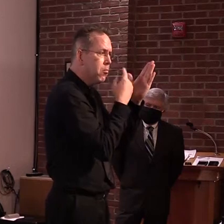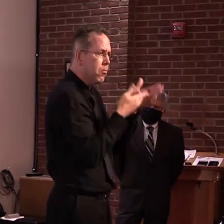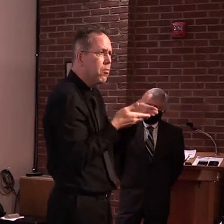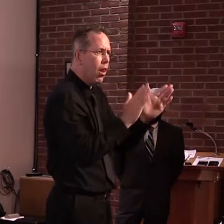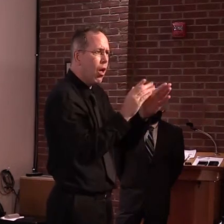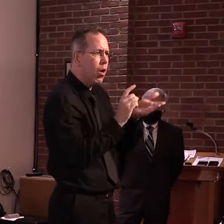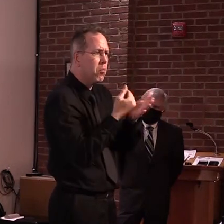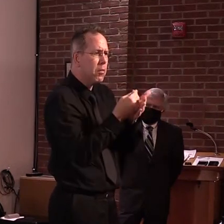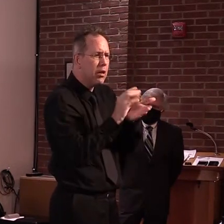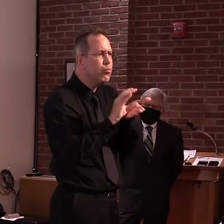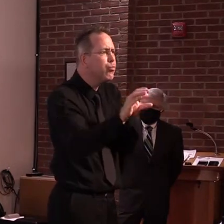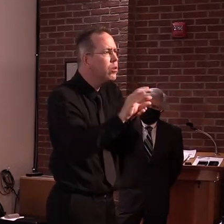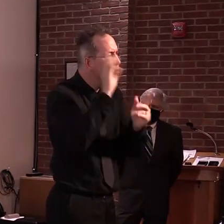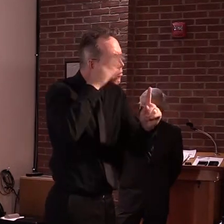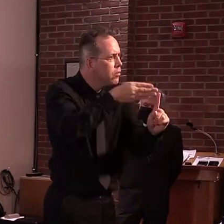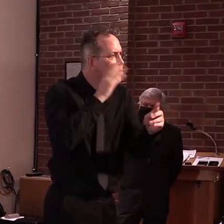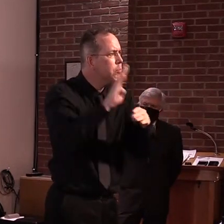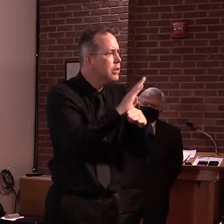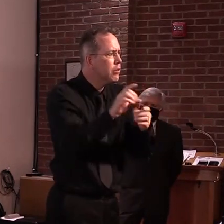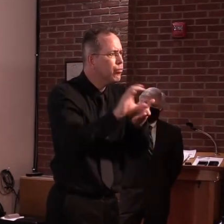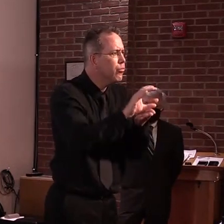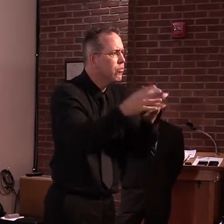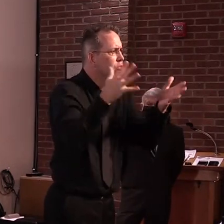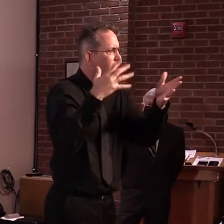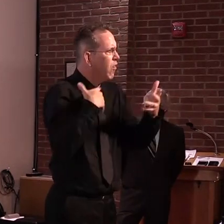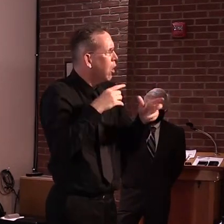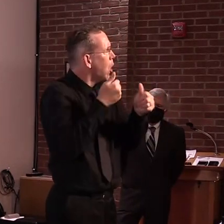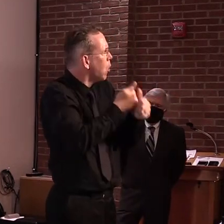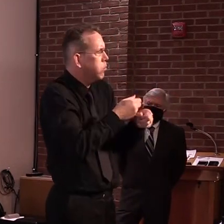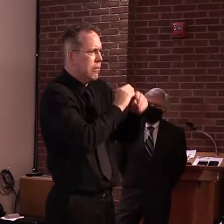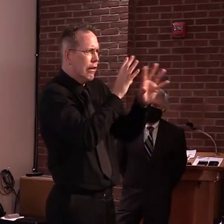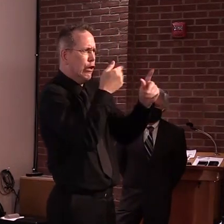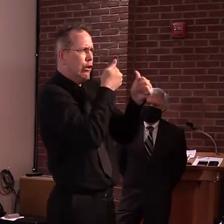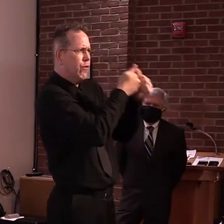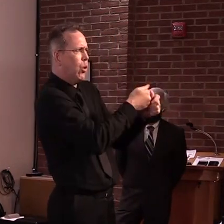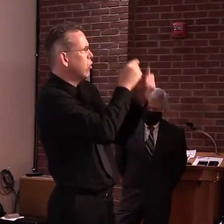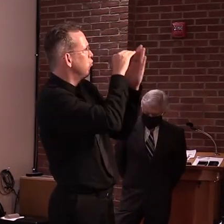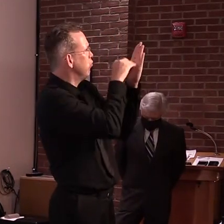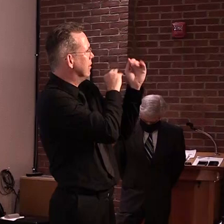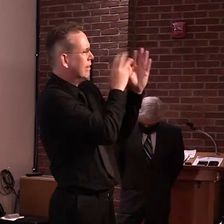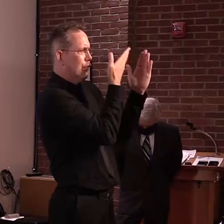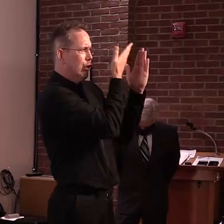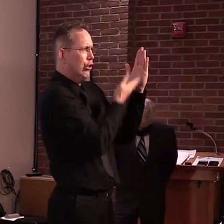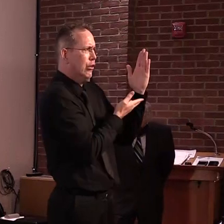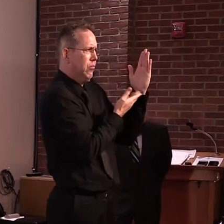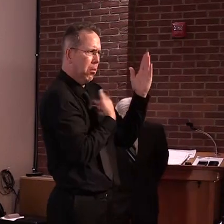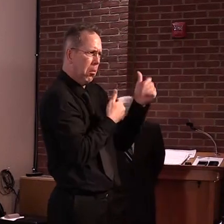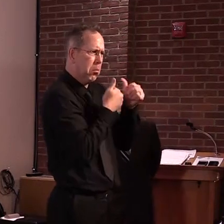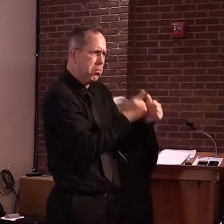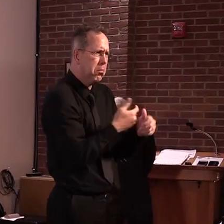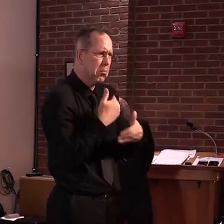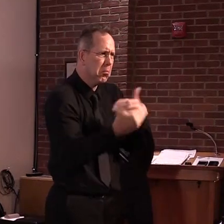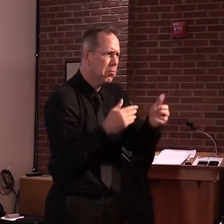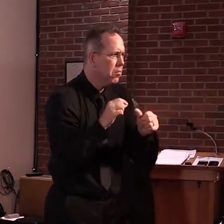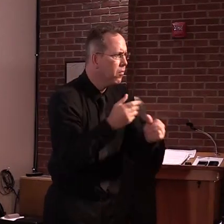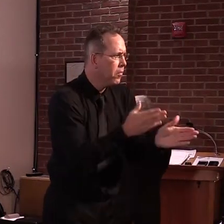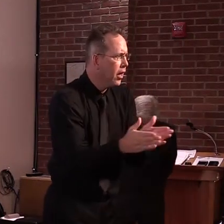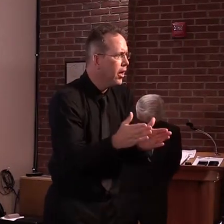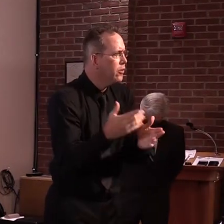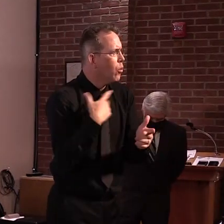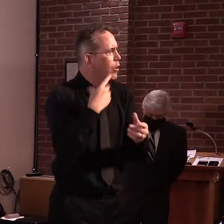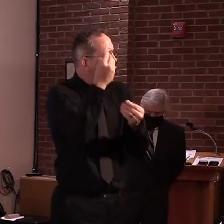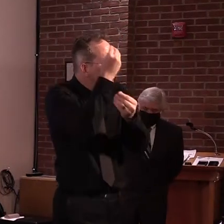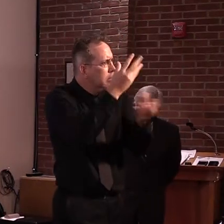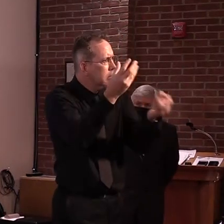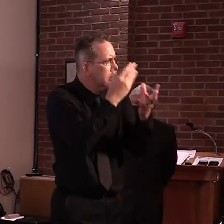an allowable, permissible use. That much is abundantly clear. So that is how we came up with the previously announced $310 million. There